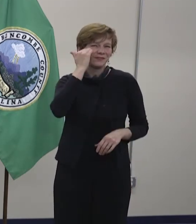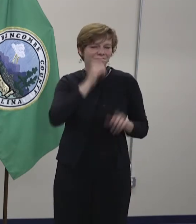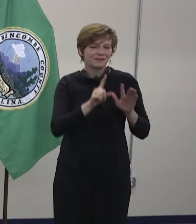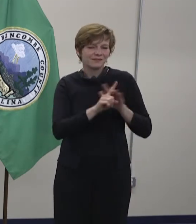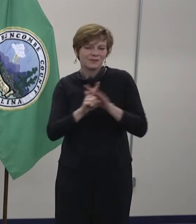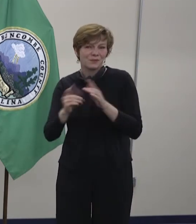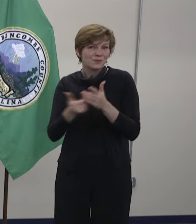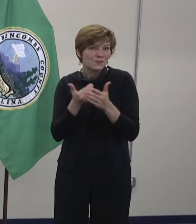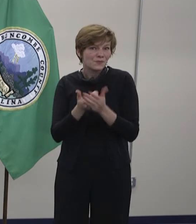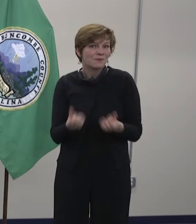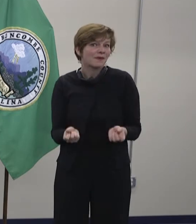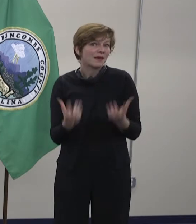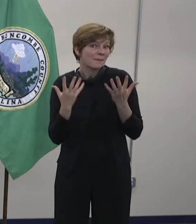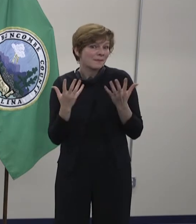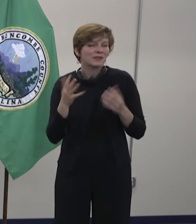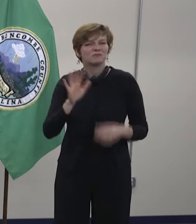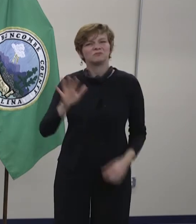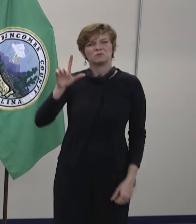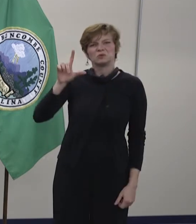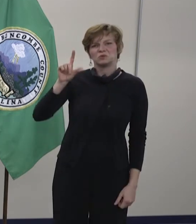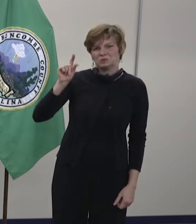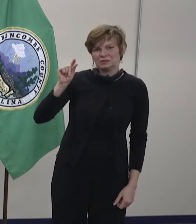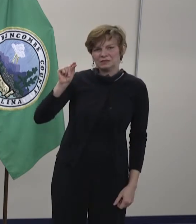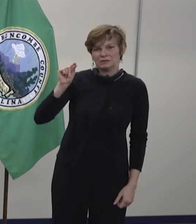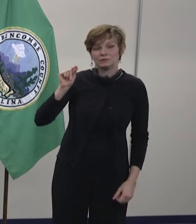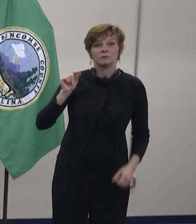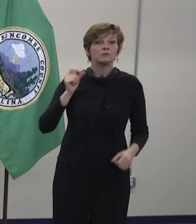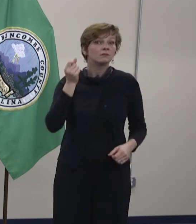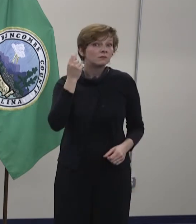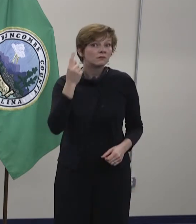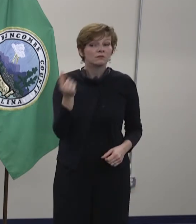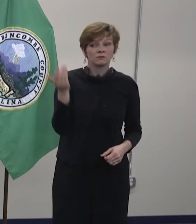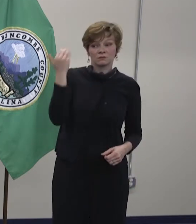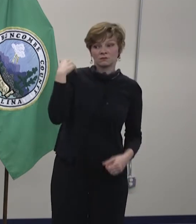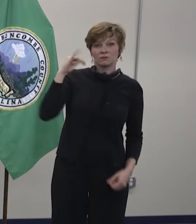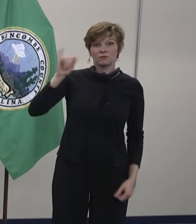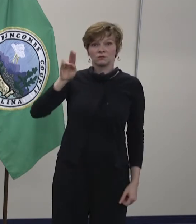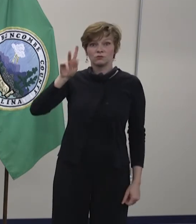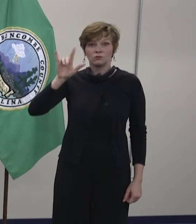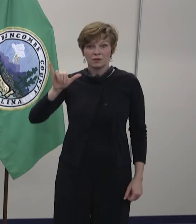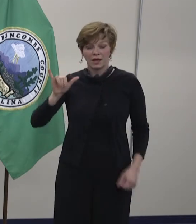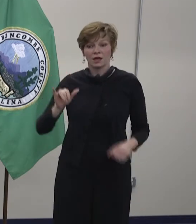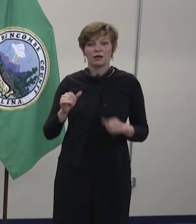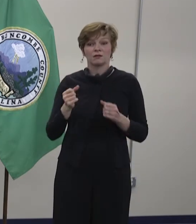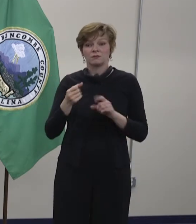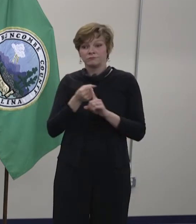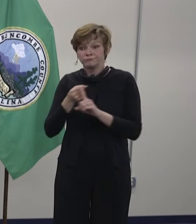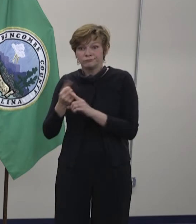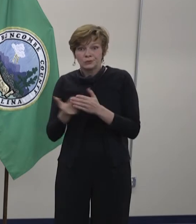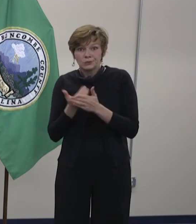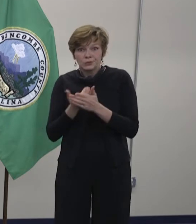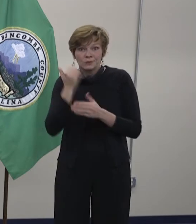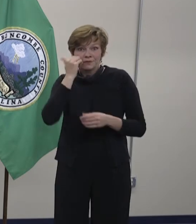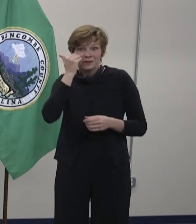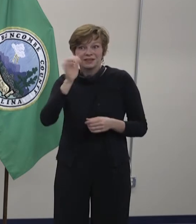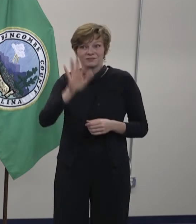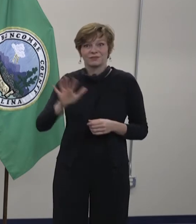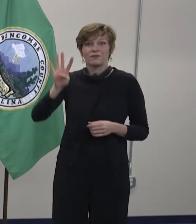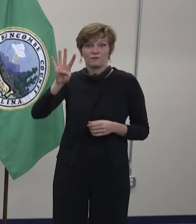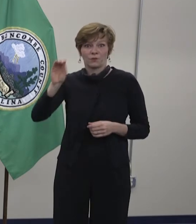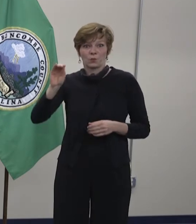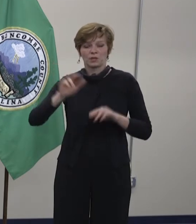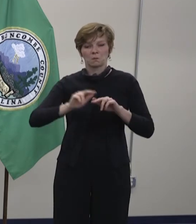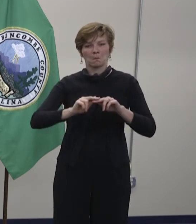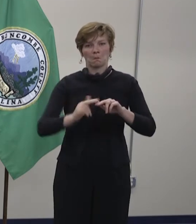average. This is a drop from 40 new cases per day back in July. Our metrics continue to move in the